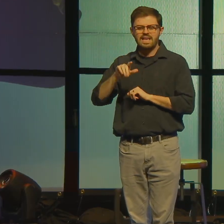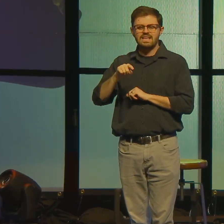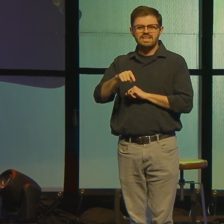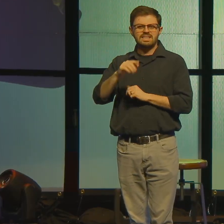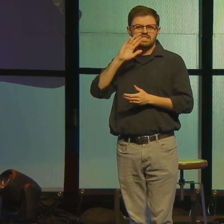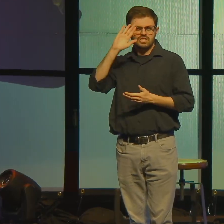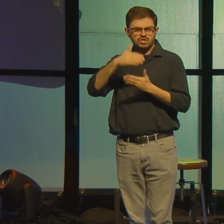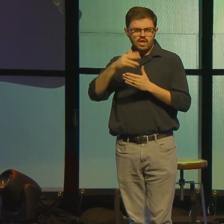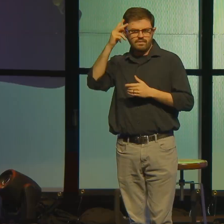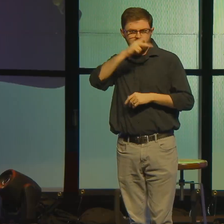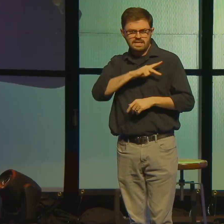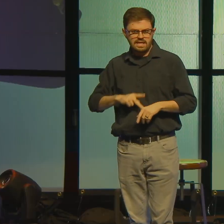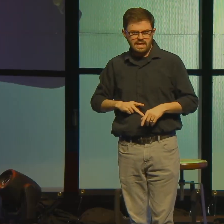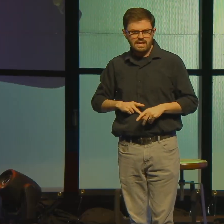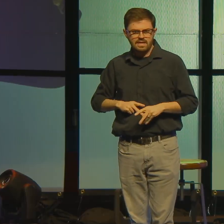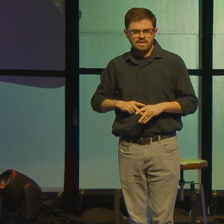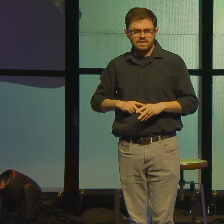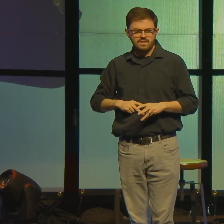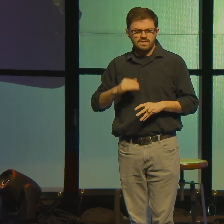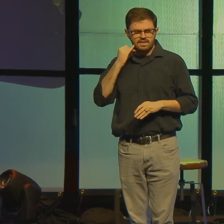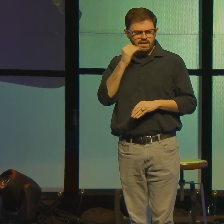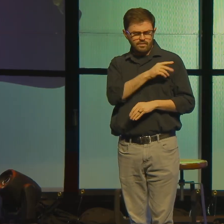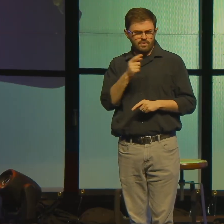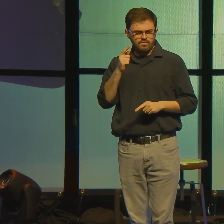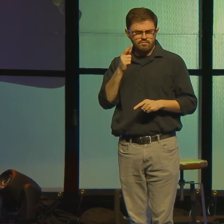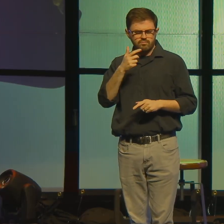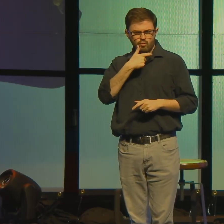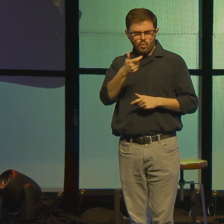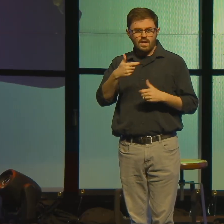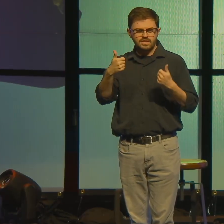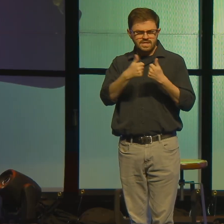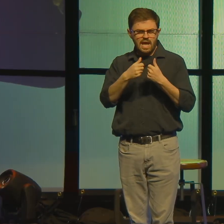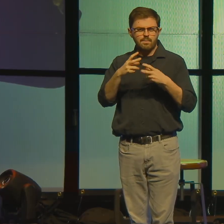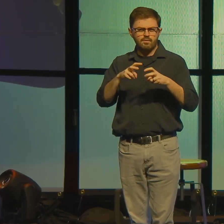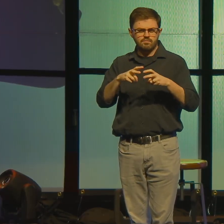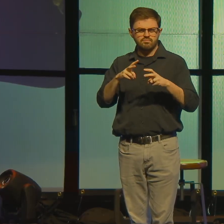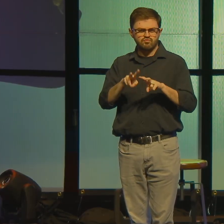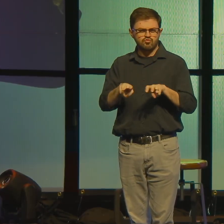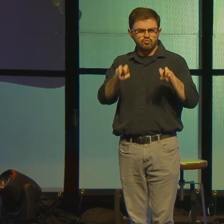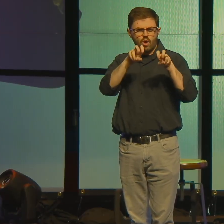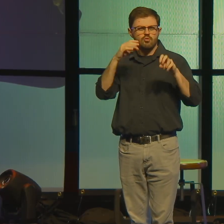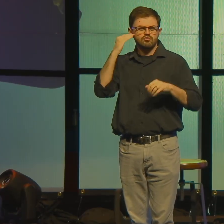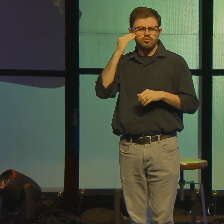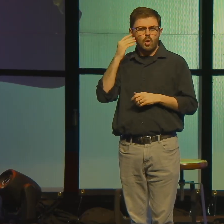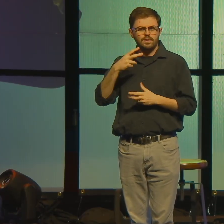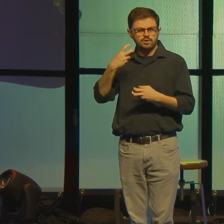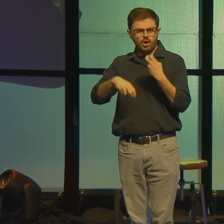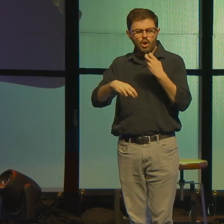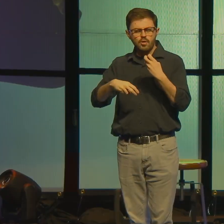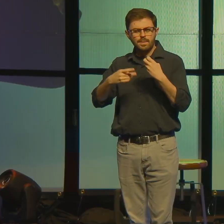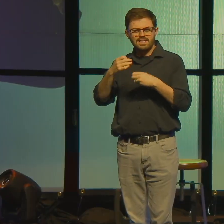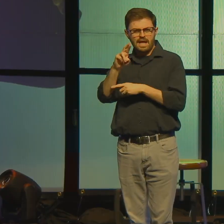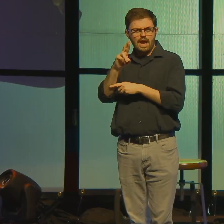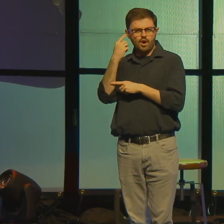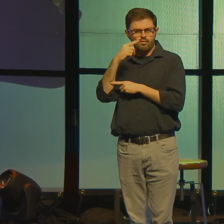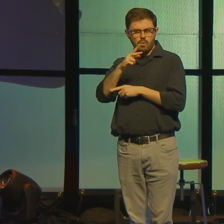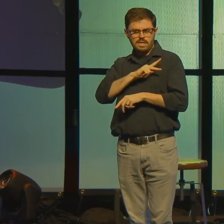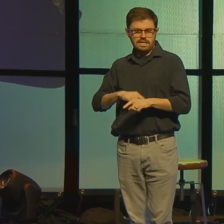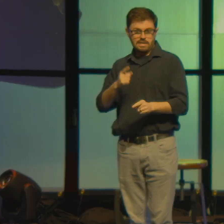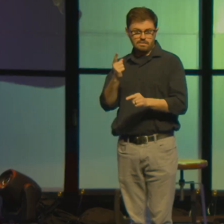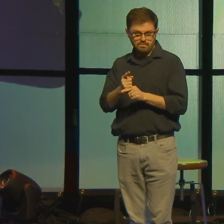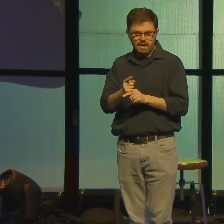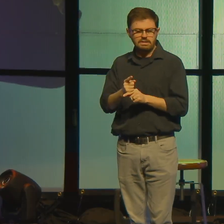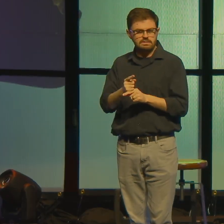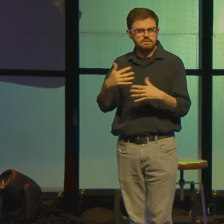watched Game of Thrones, that's a tough position to be in. So he's hiding in Lo-Debar